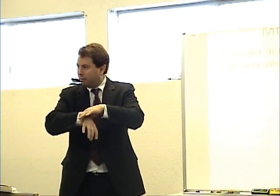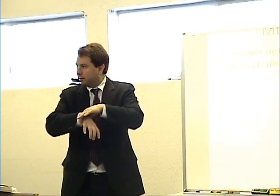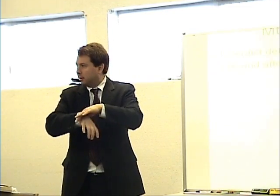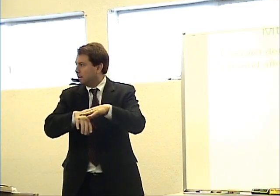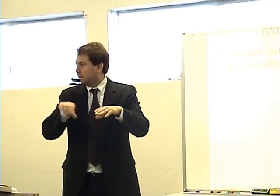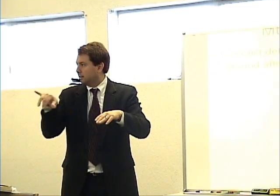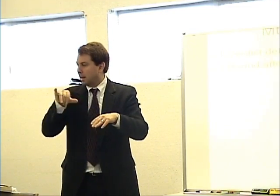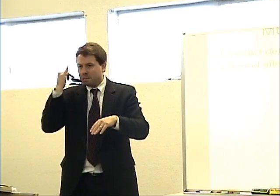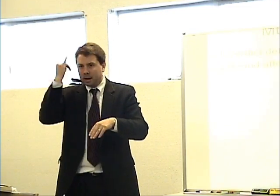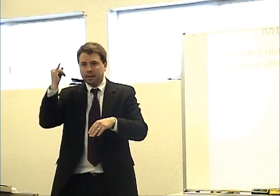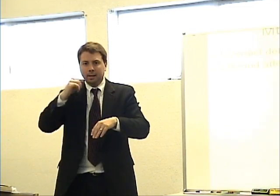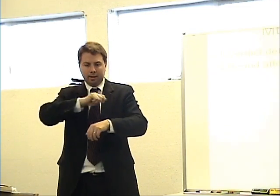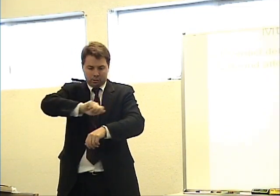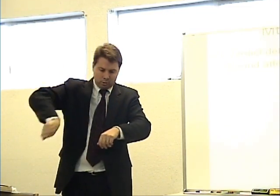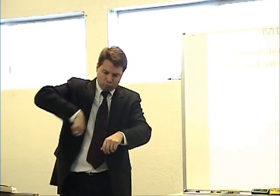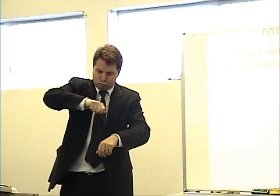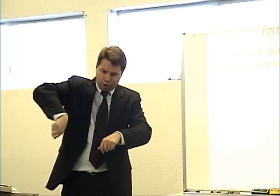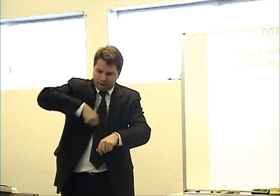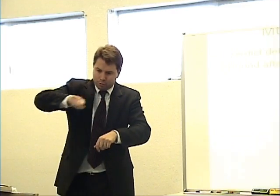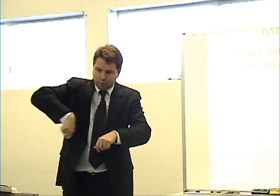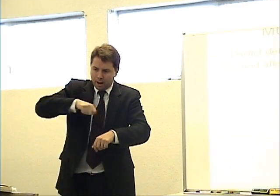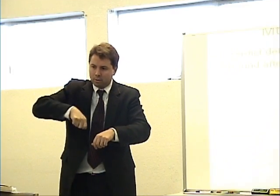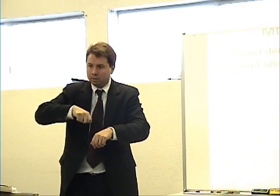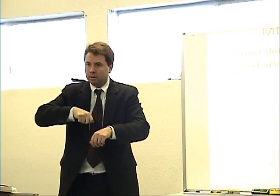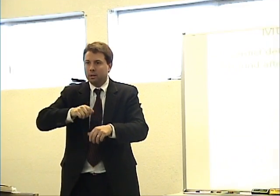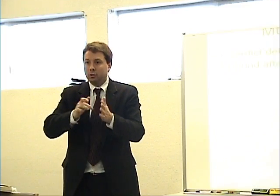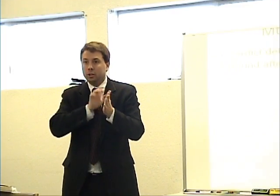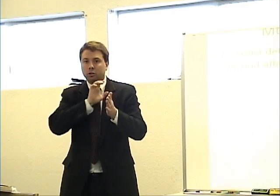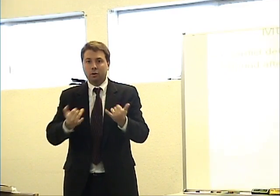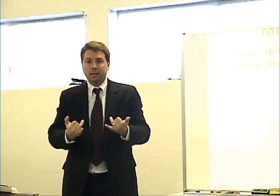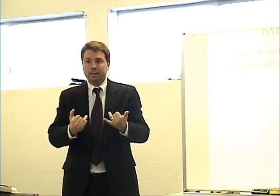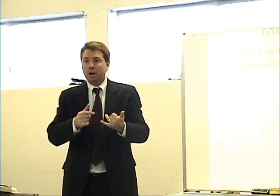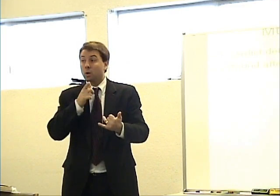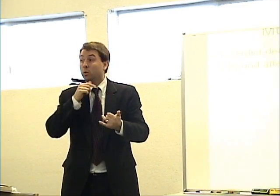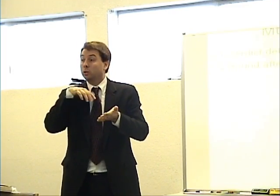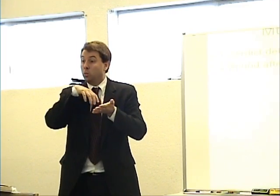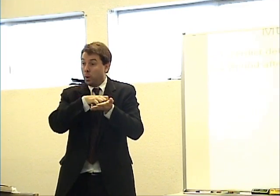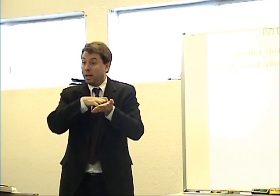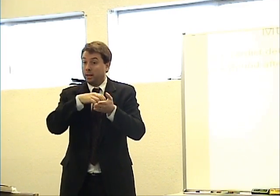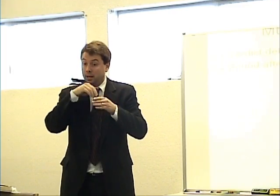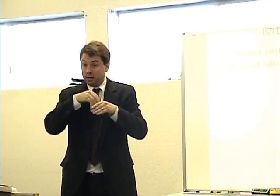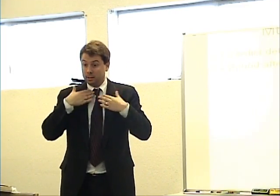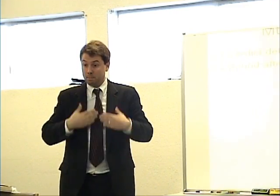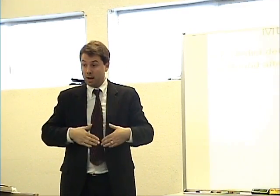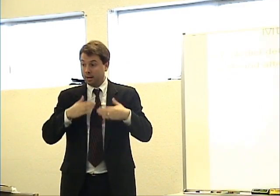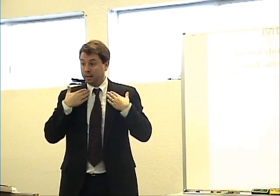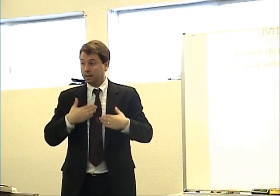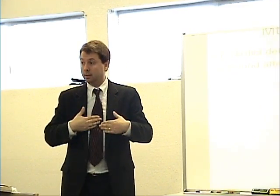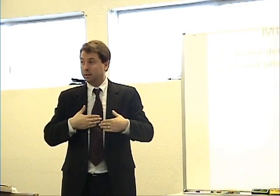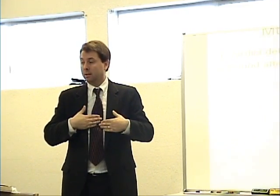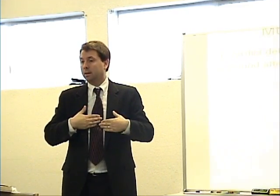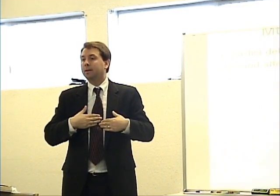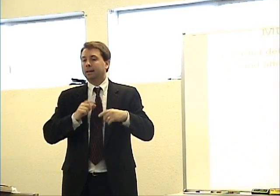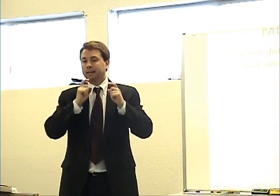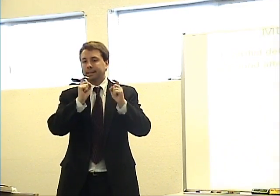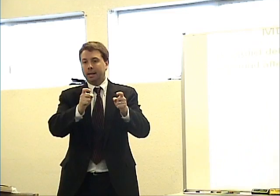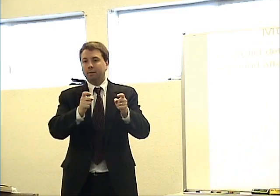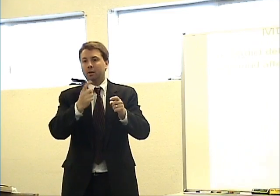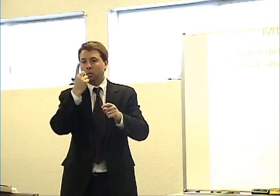Handcuffed, same ideas, wrapped around. Jesus Christ now, who is weak in his body, is given